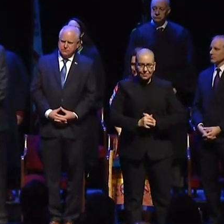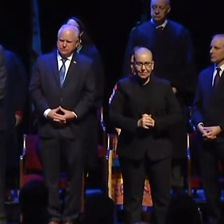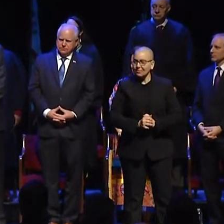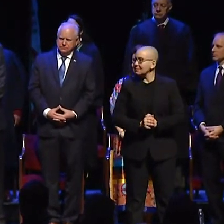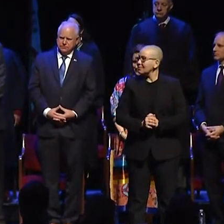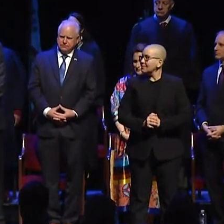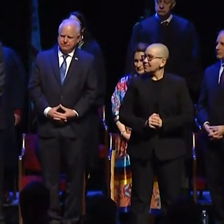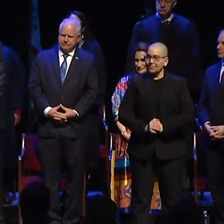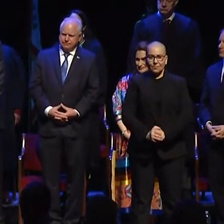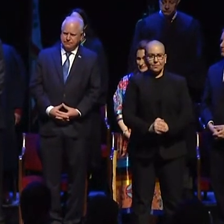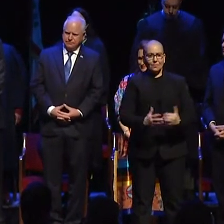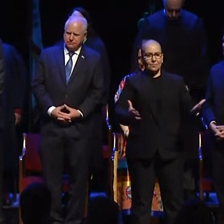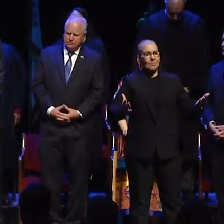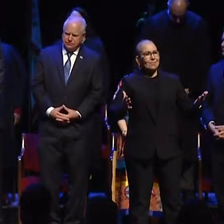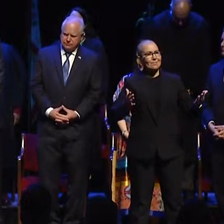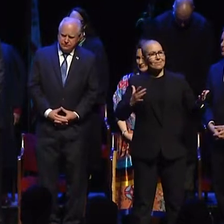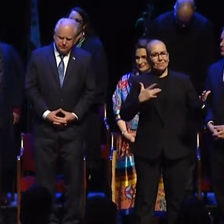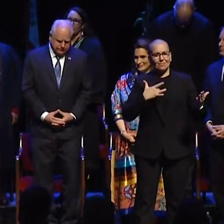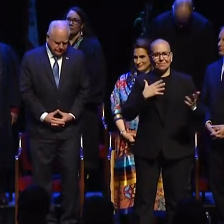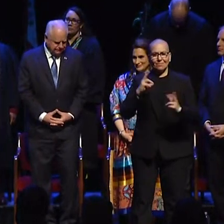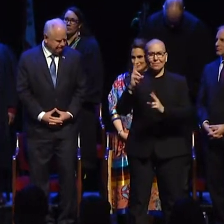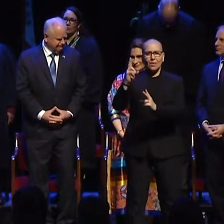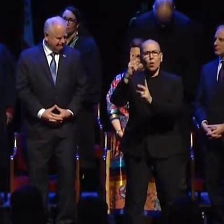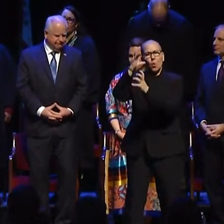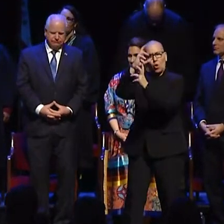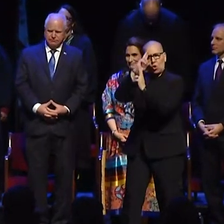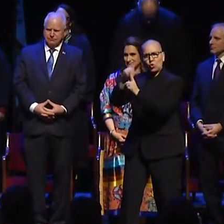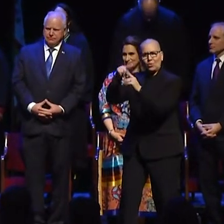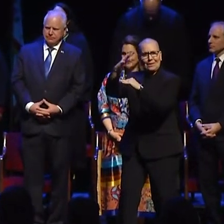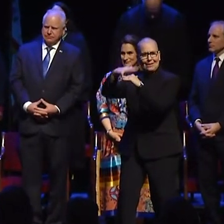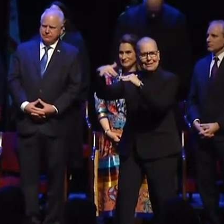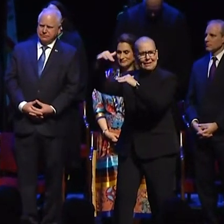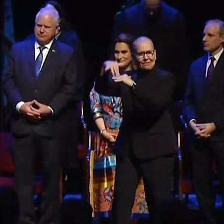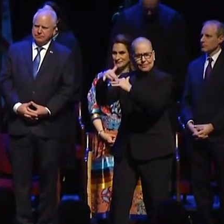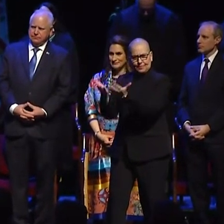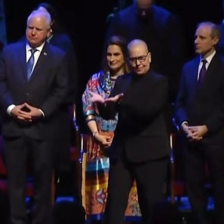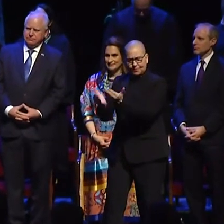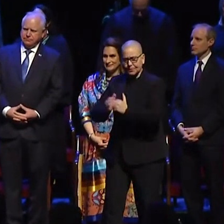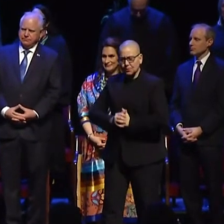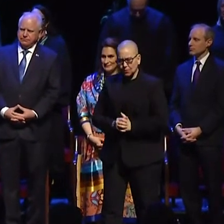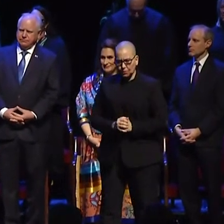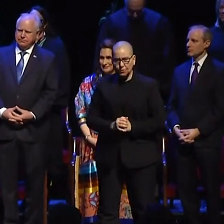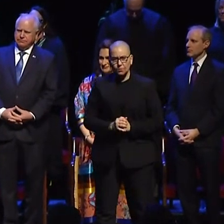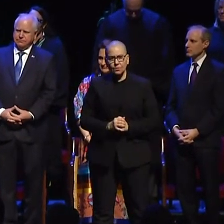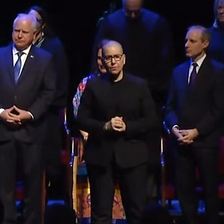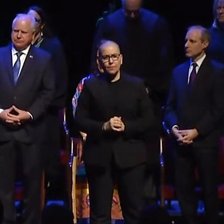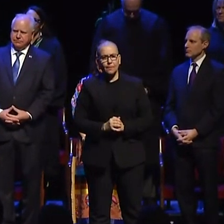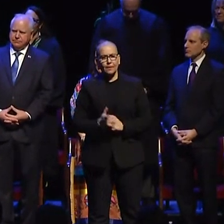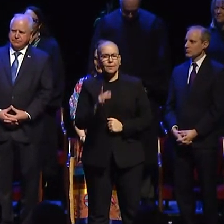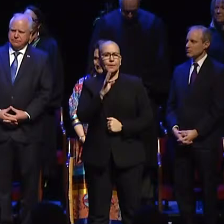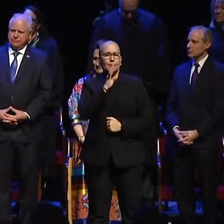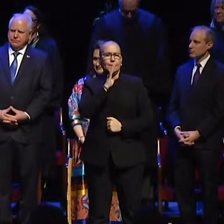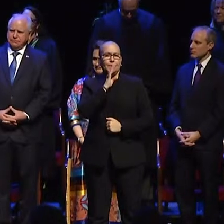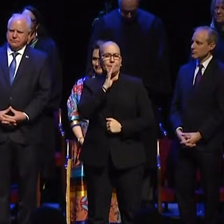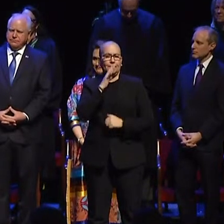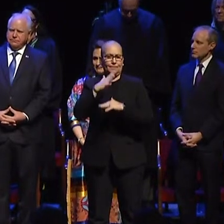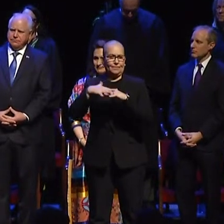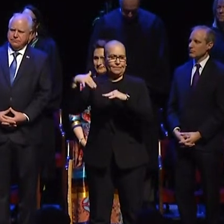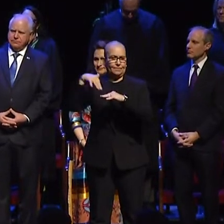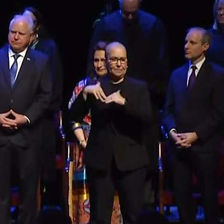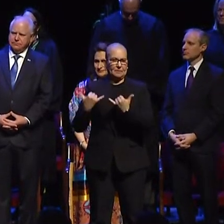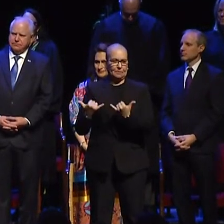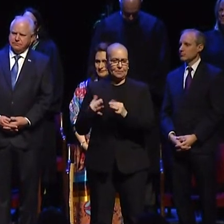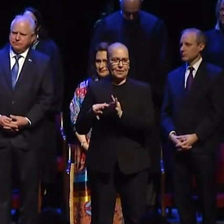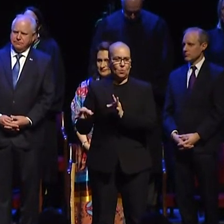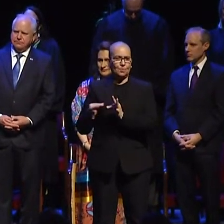Amitakiapi, Ampetuan Upia, De Dakota Makoche, Mihunka Kepi Ded